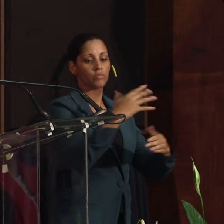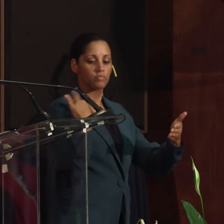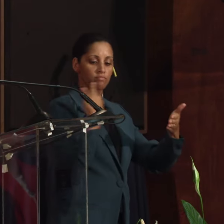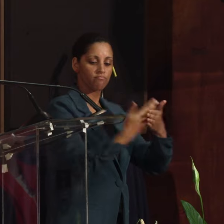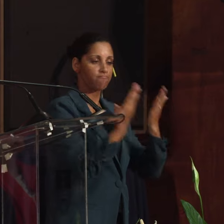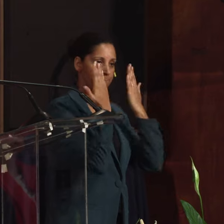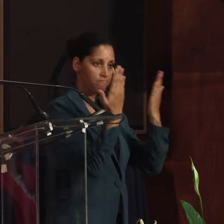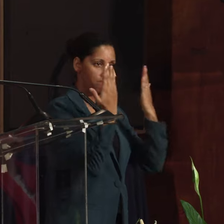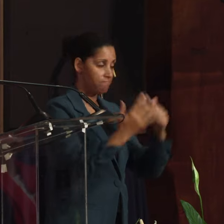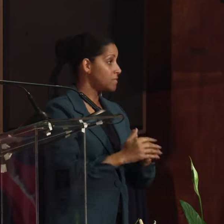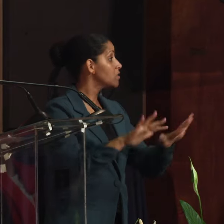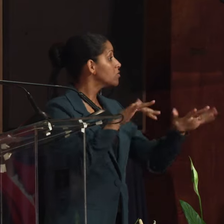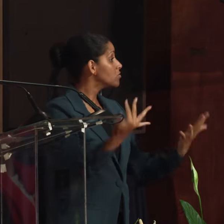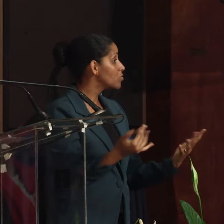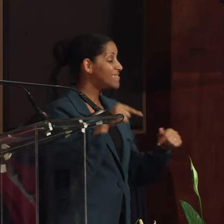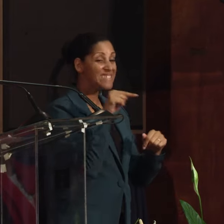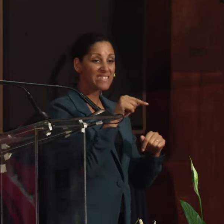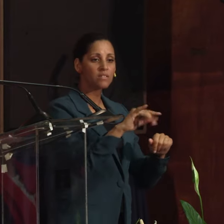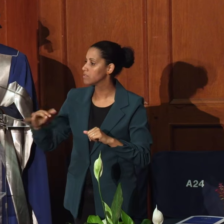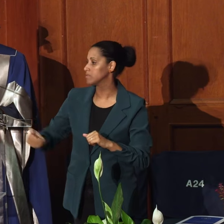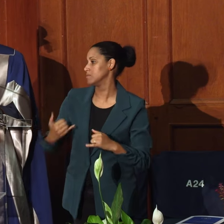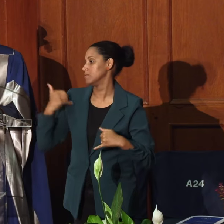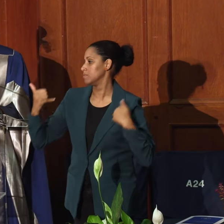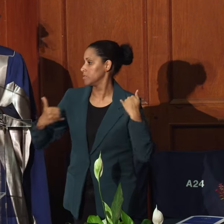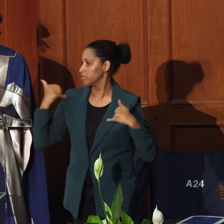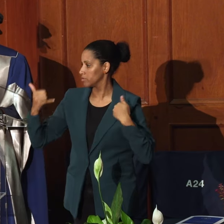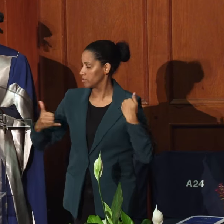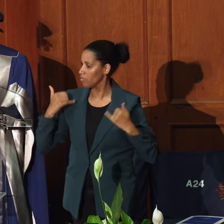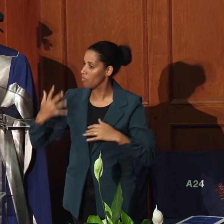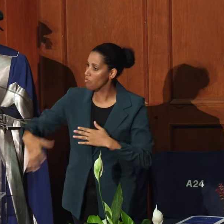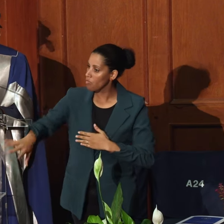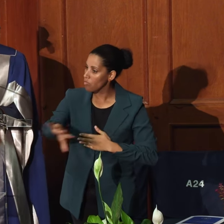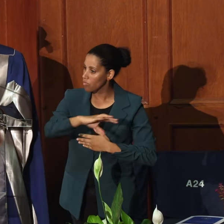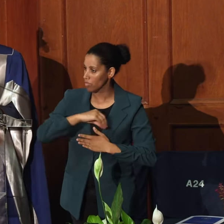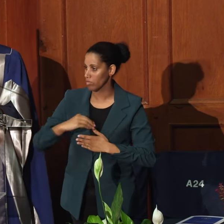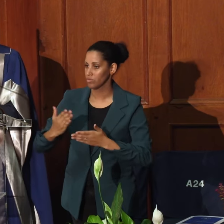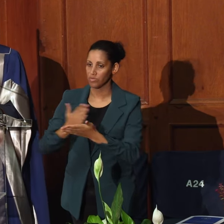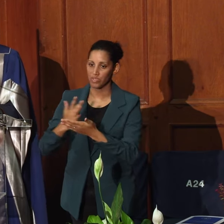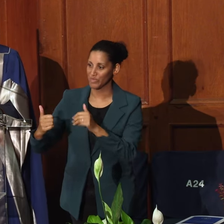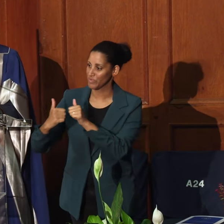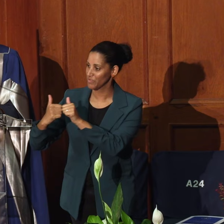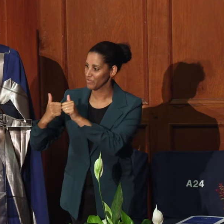program. So this is a celebration that all of us share with you.